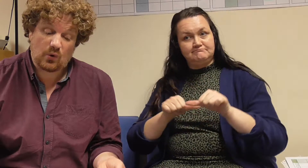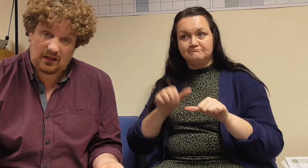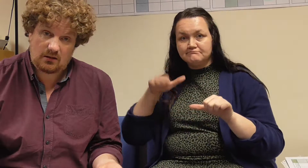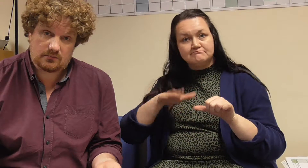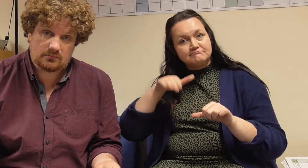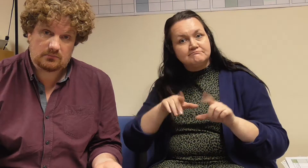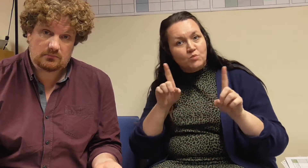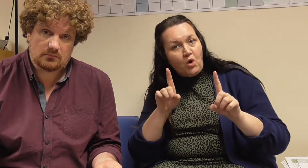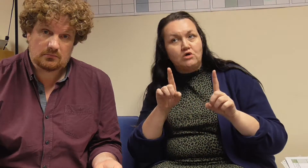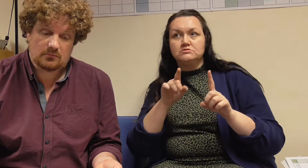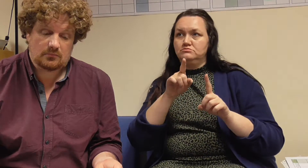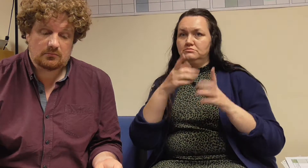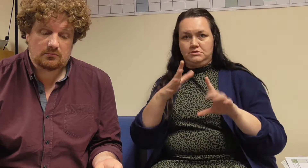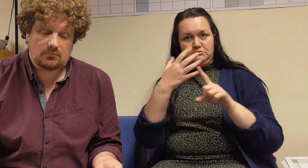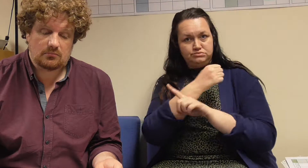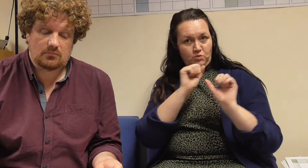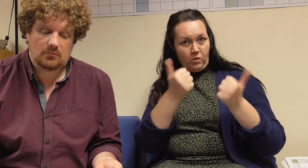what you did well,